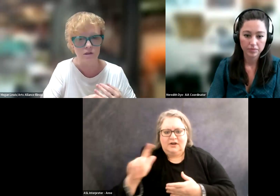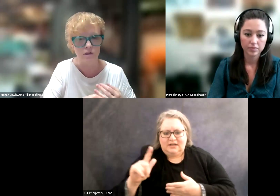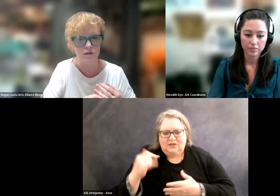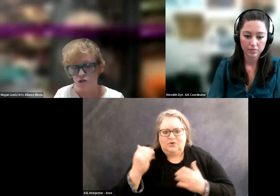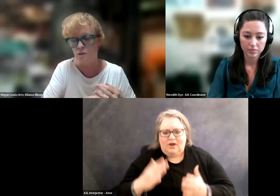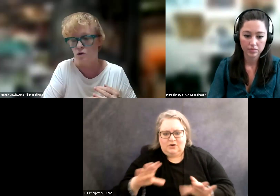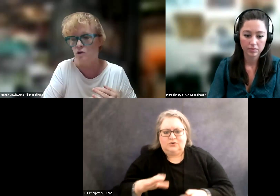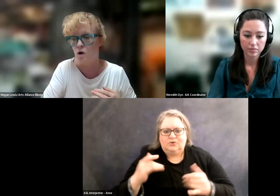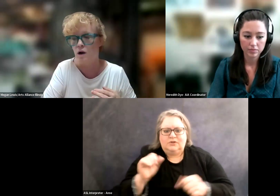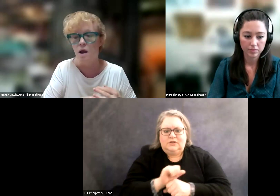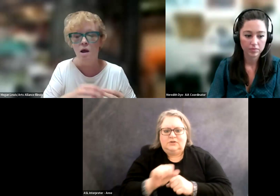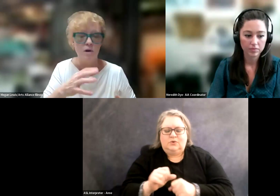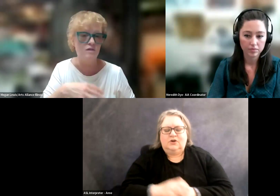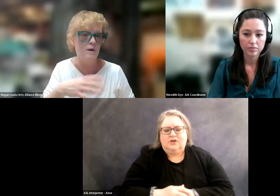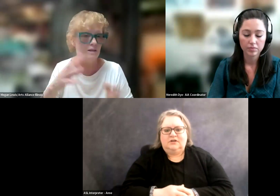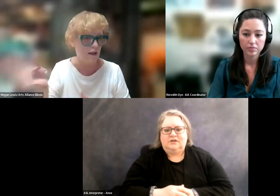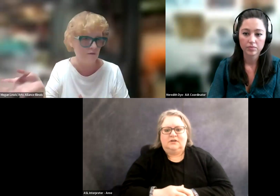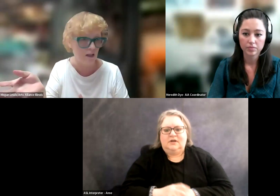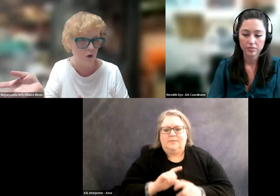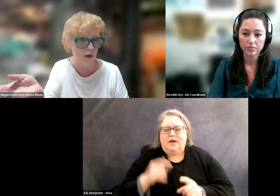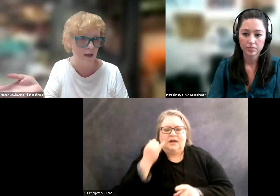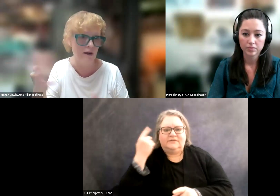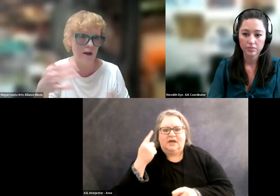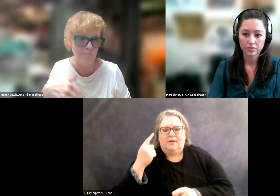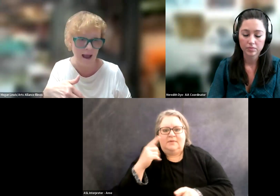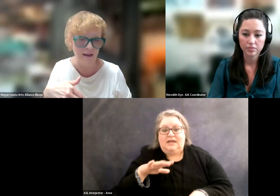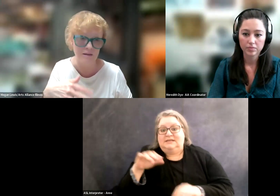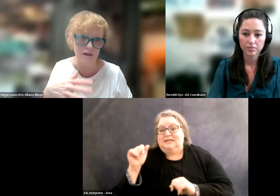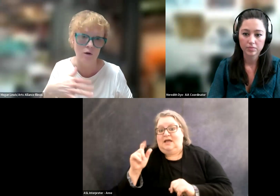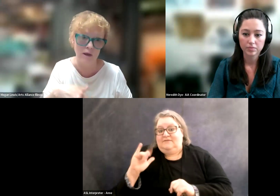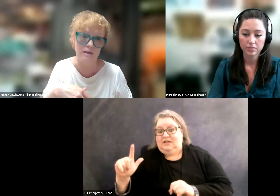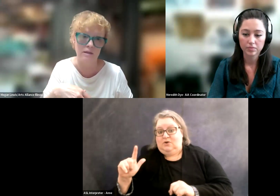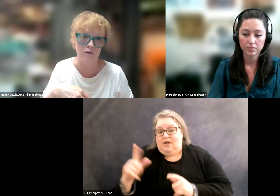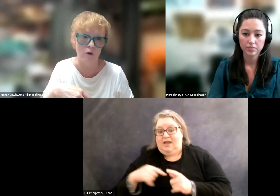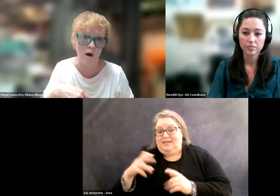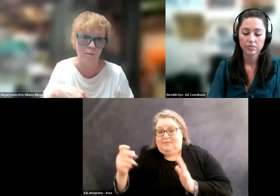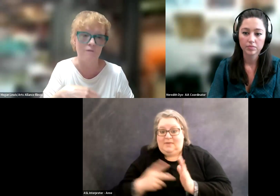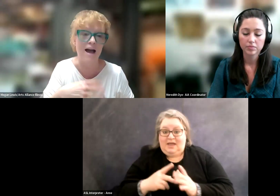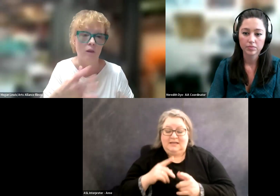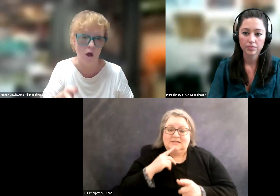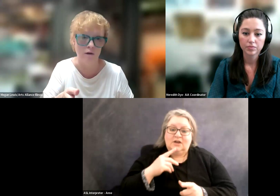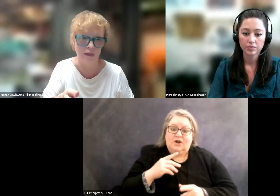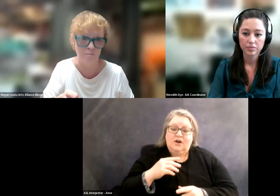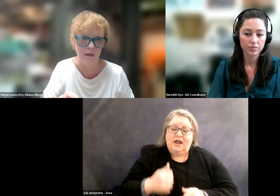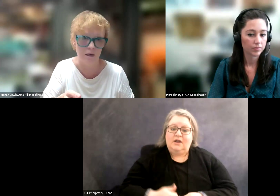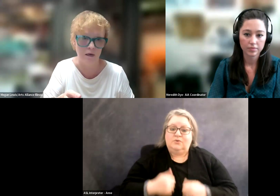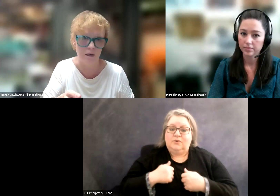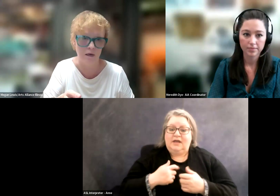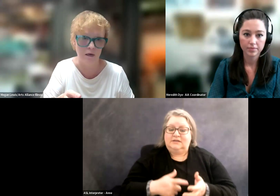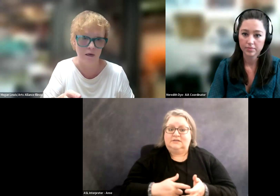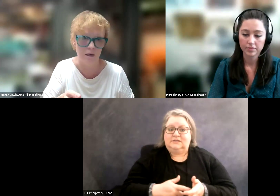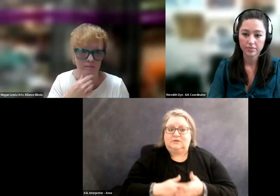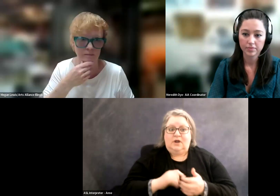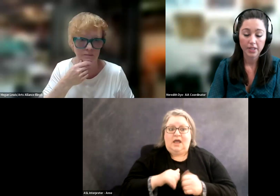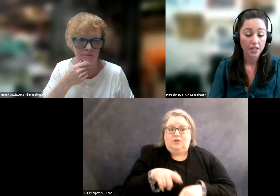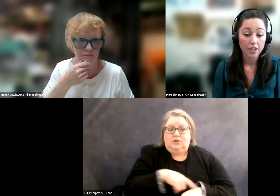to do this work or commission them to do this work, but if someone has left Illinois and then come back, is there a residency requirement of how long they've been